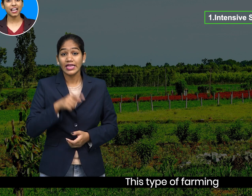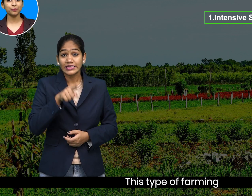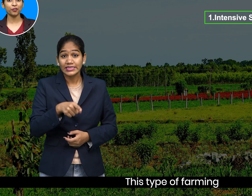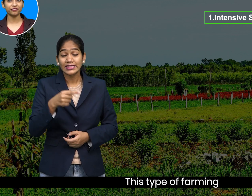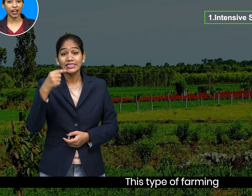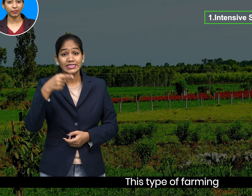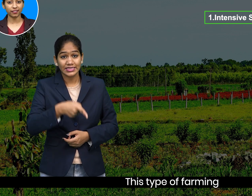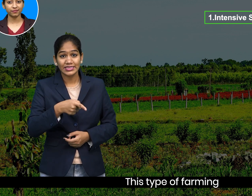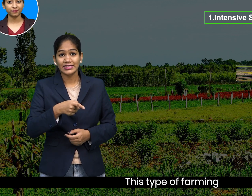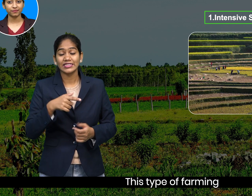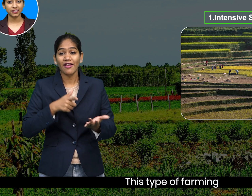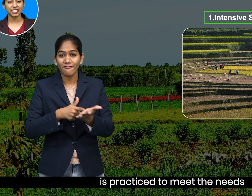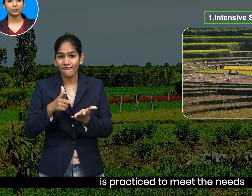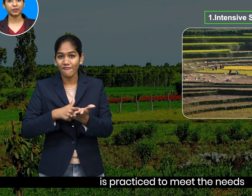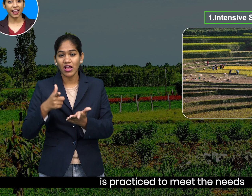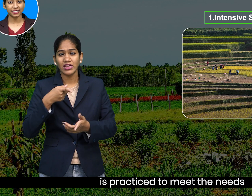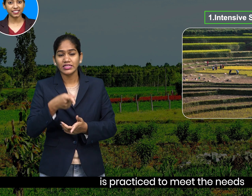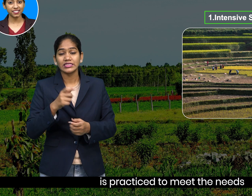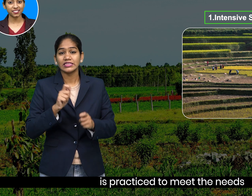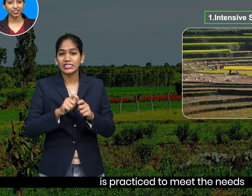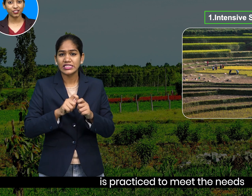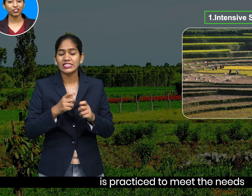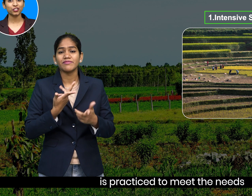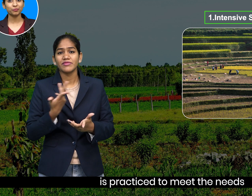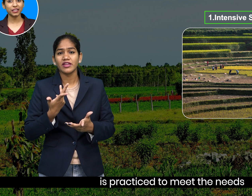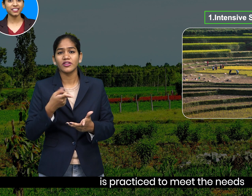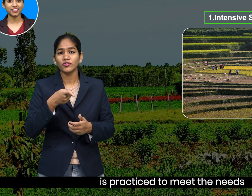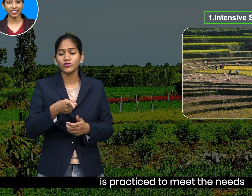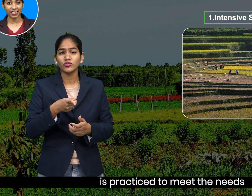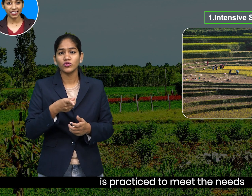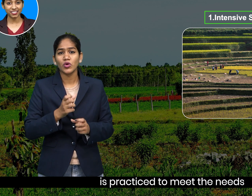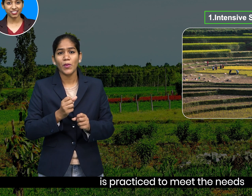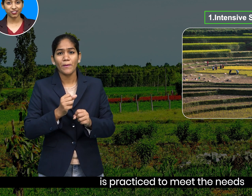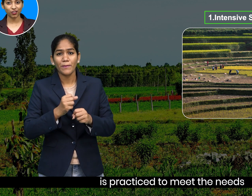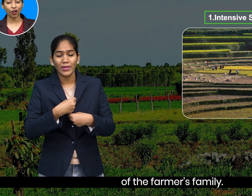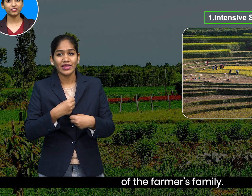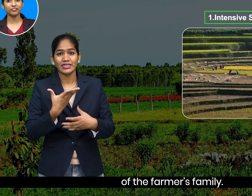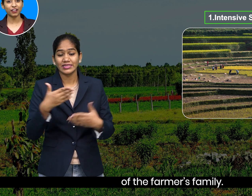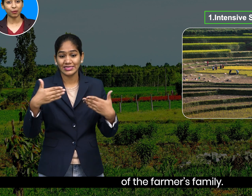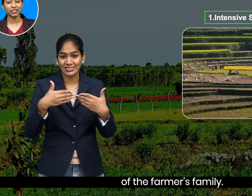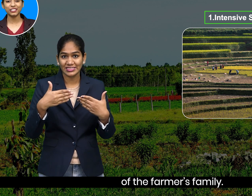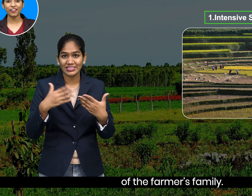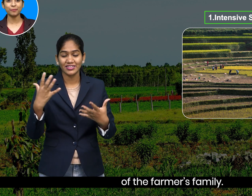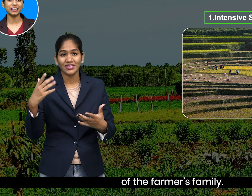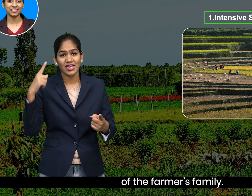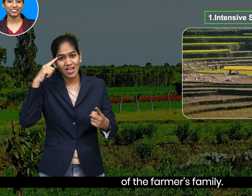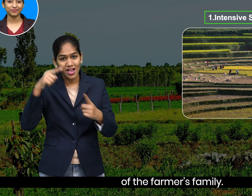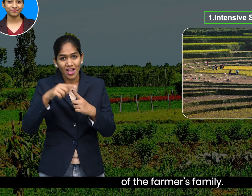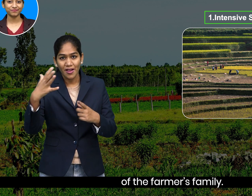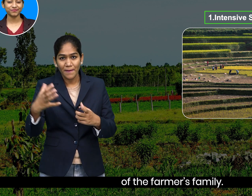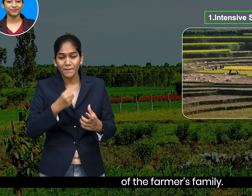This type of farming is practiced to meet the needs of the farmer's